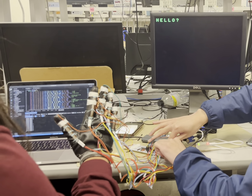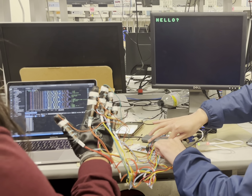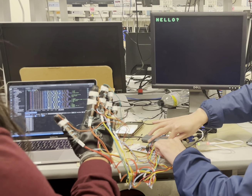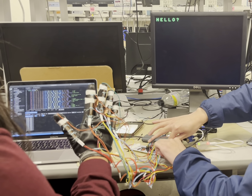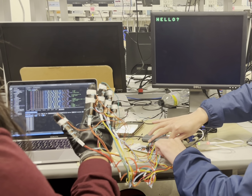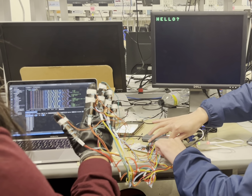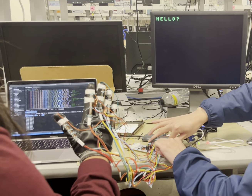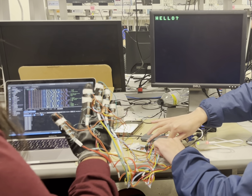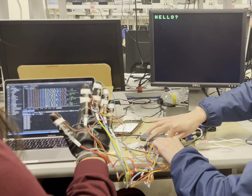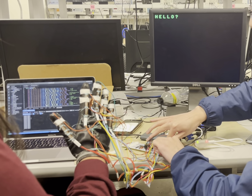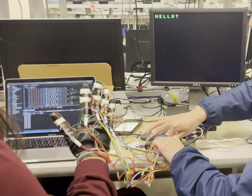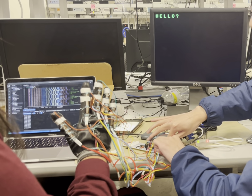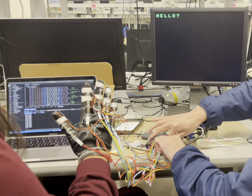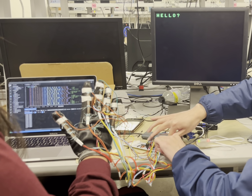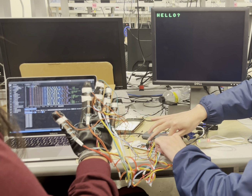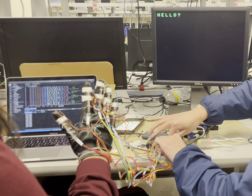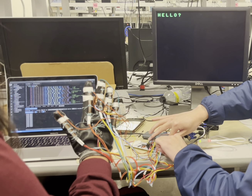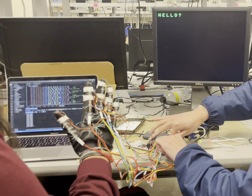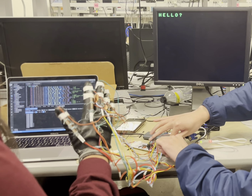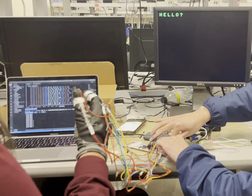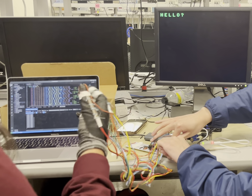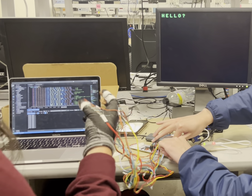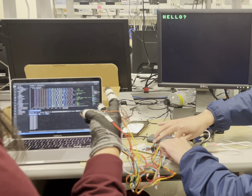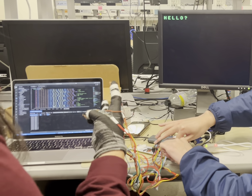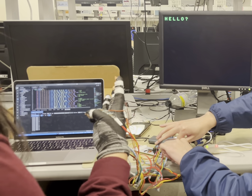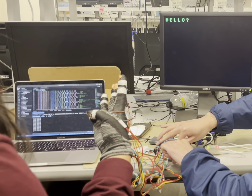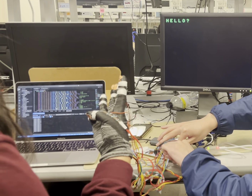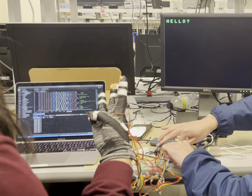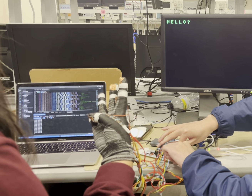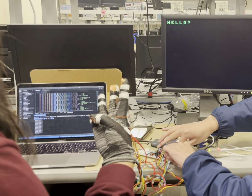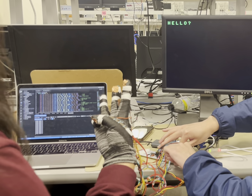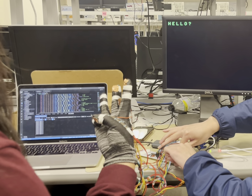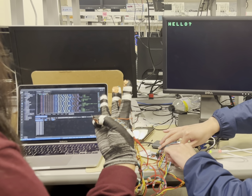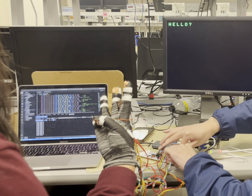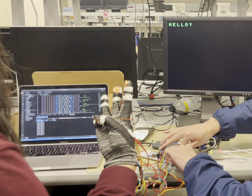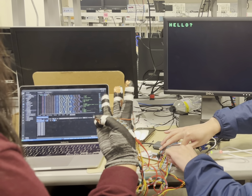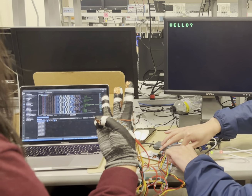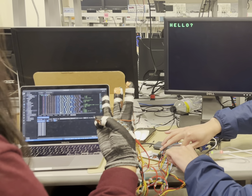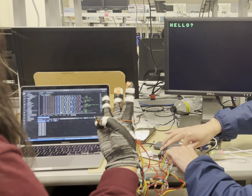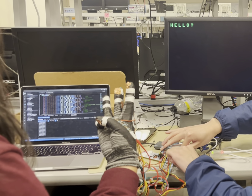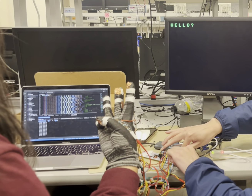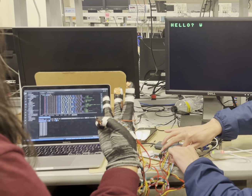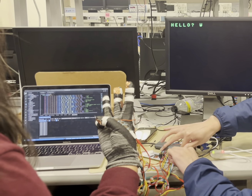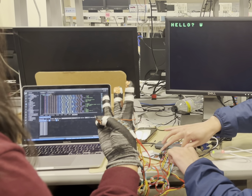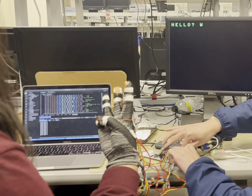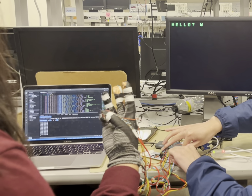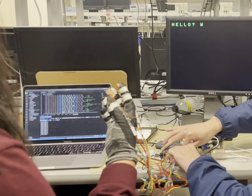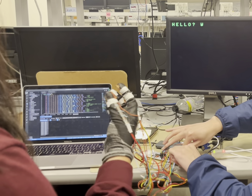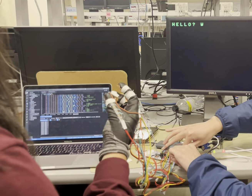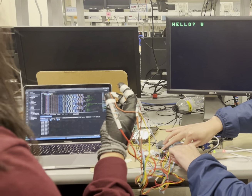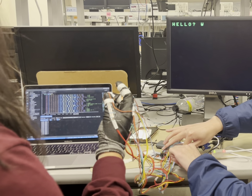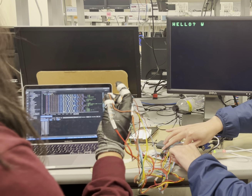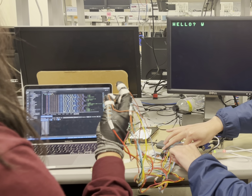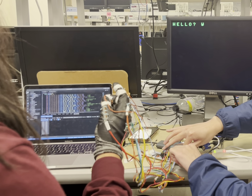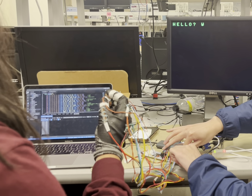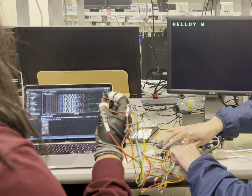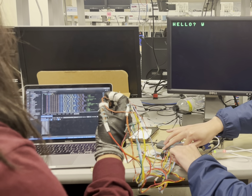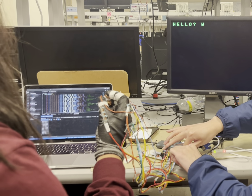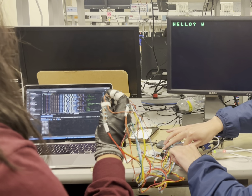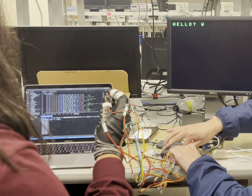No. That works space. too. There we go. And then W. W. O again.